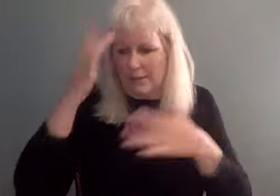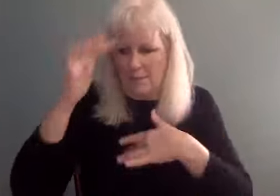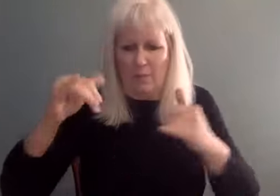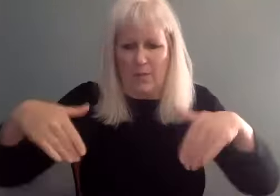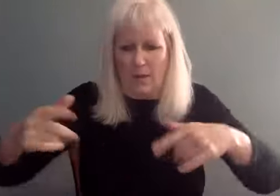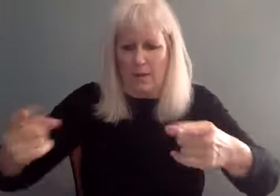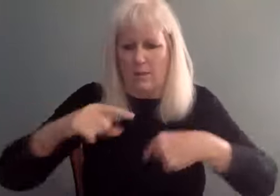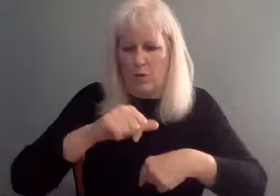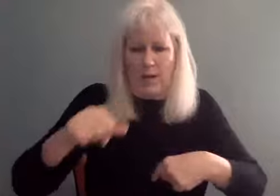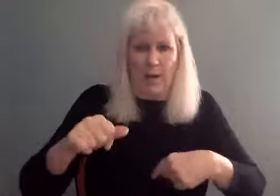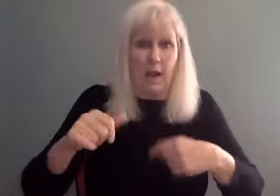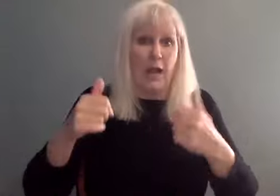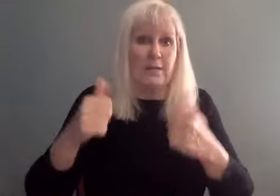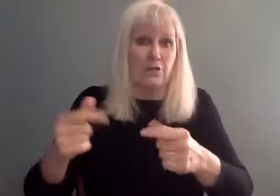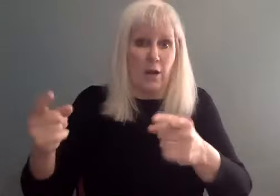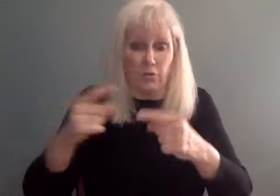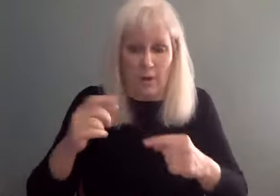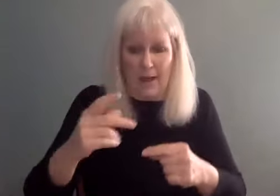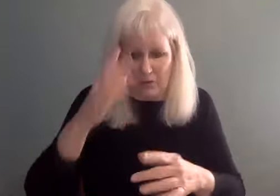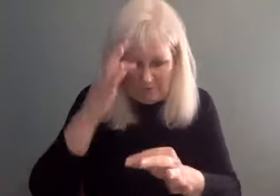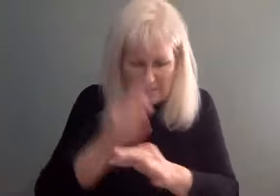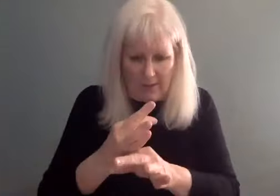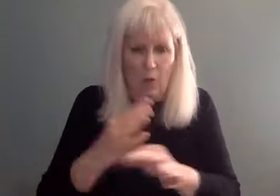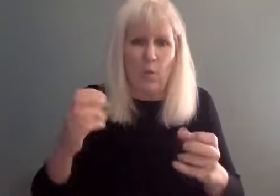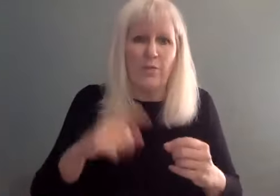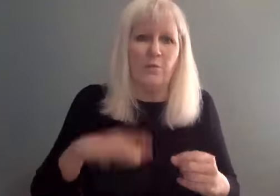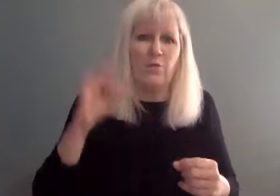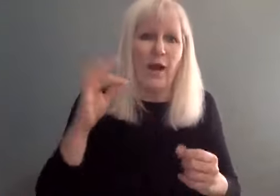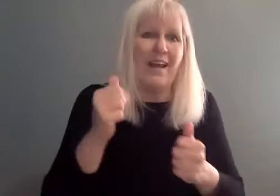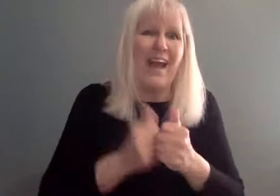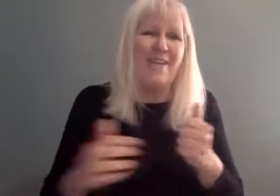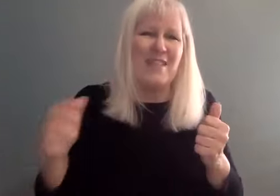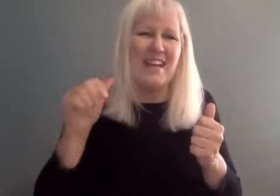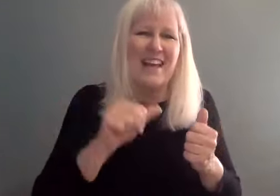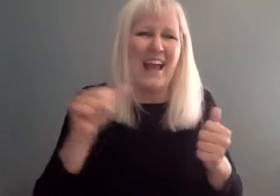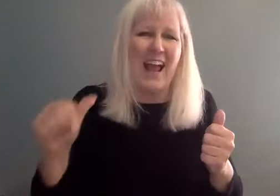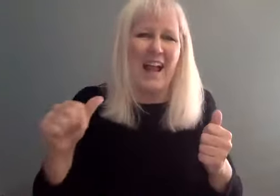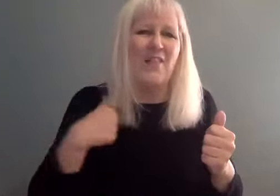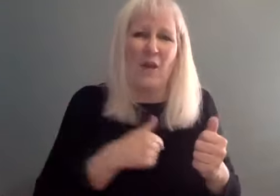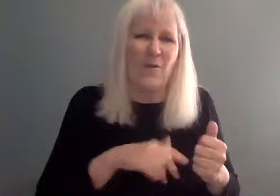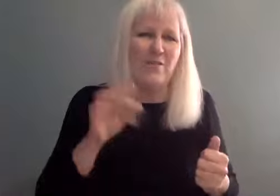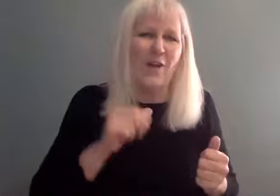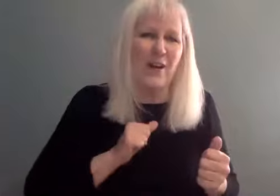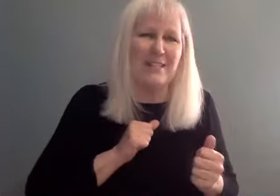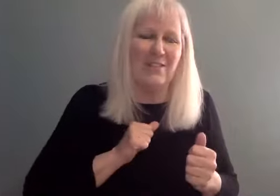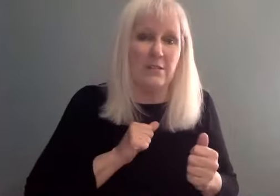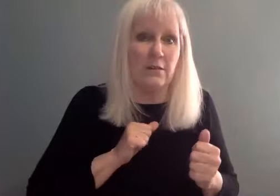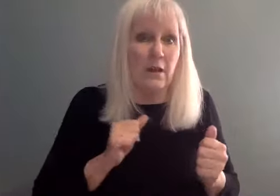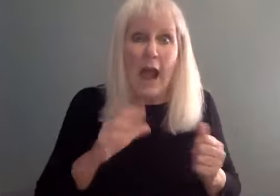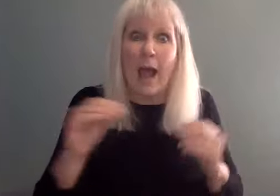make their return to faith and to life, we want them to find everything in AA that we have found, and yet more, if that be